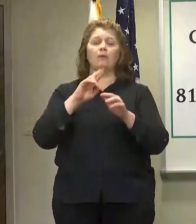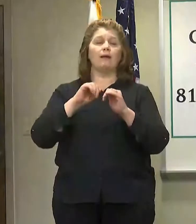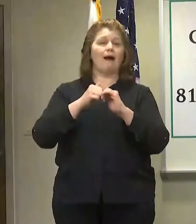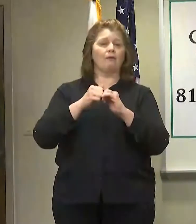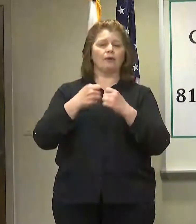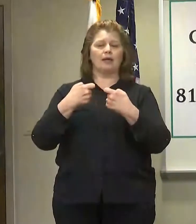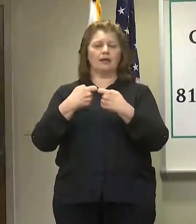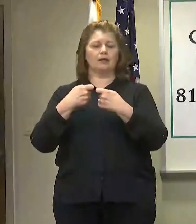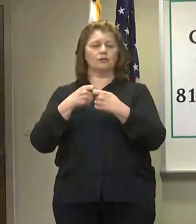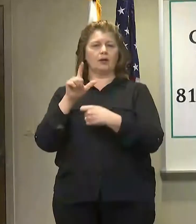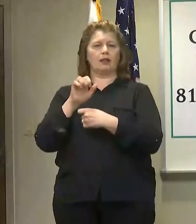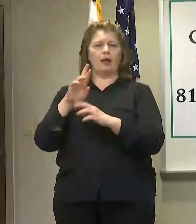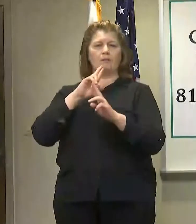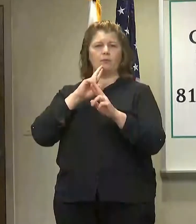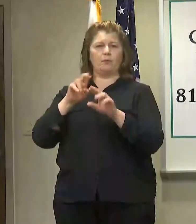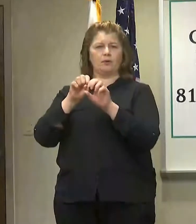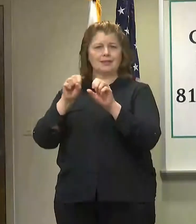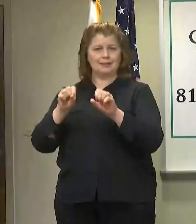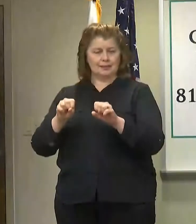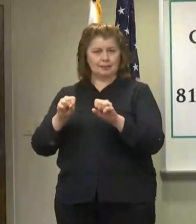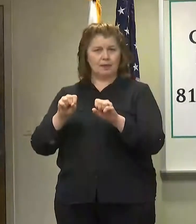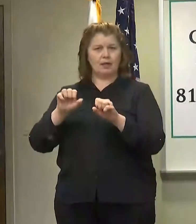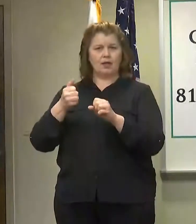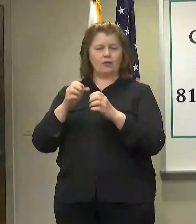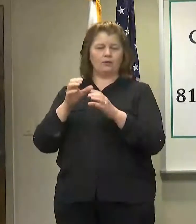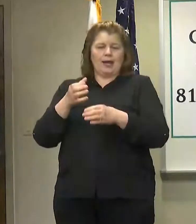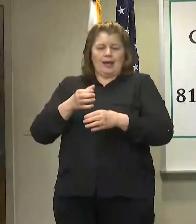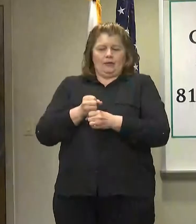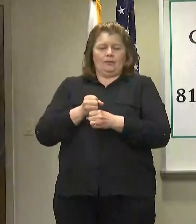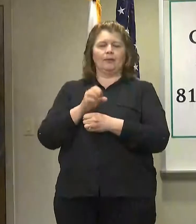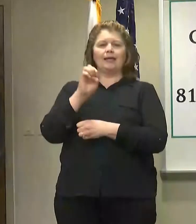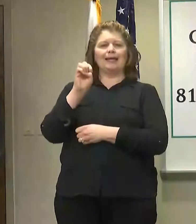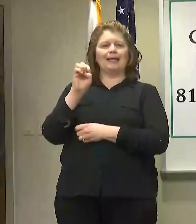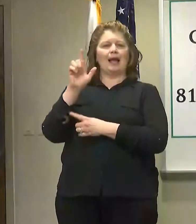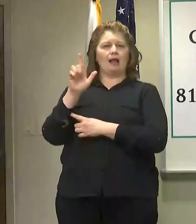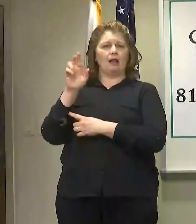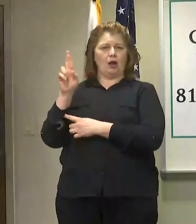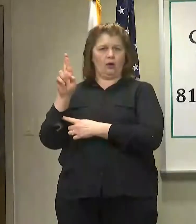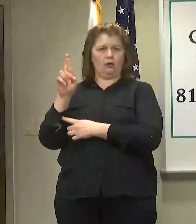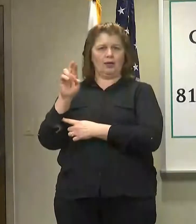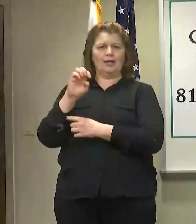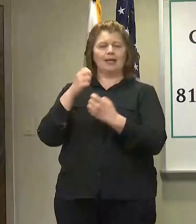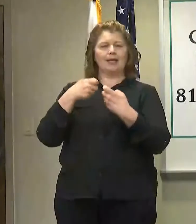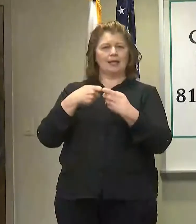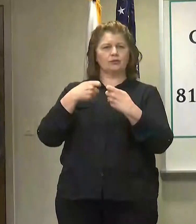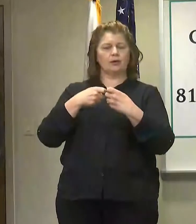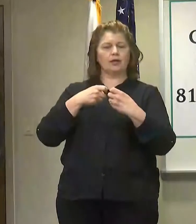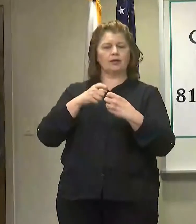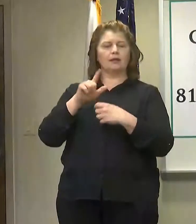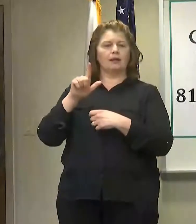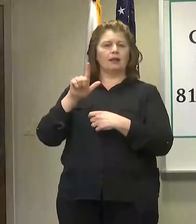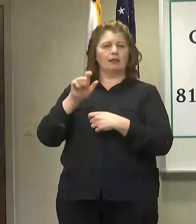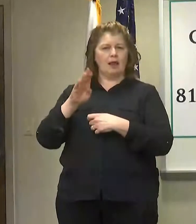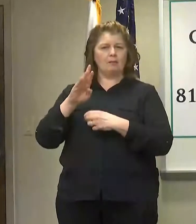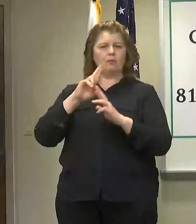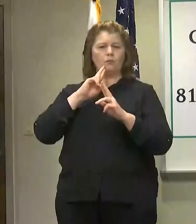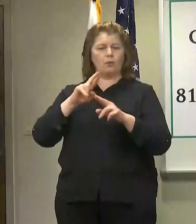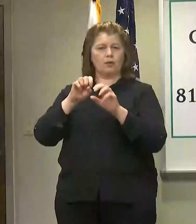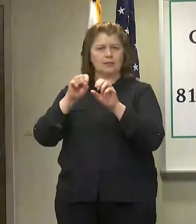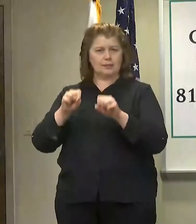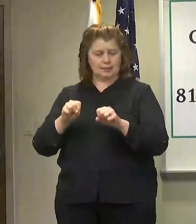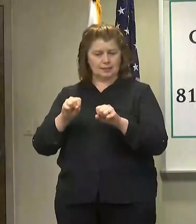electronic laboratory reporting systems, another acronym called an ELR. And again, it comes through the state, drops through a system called